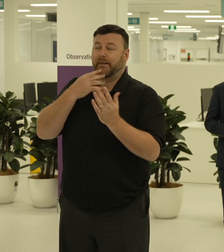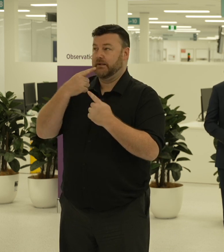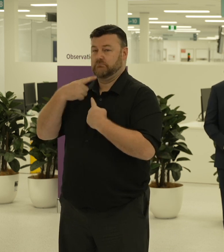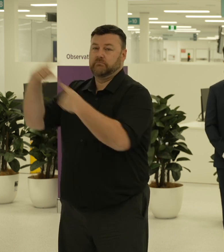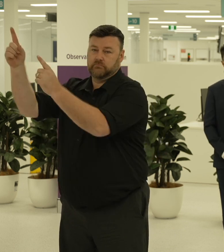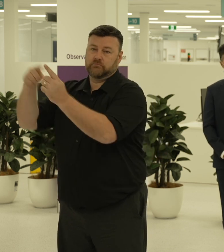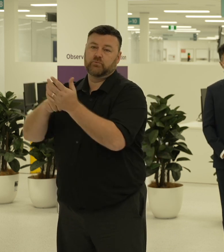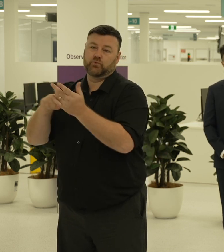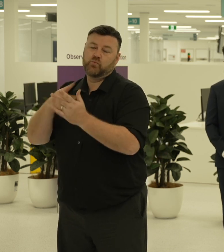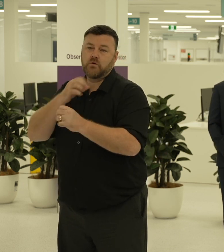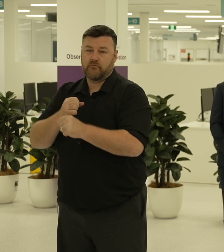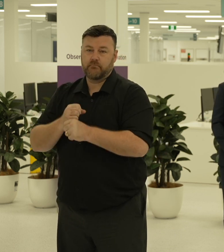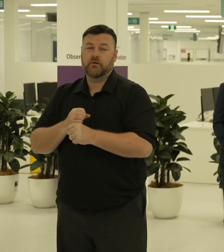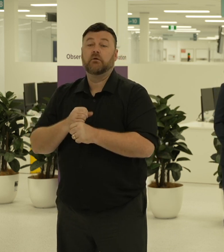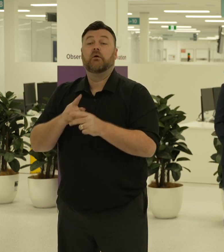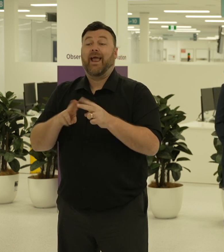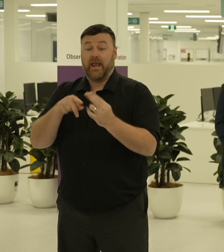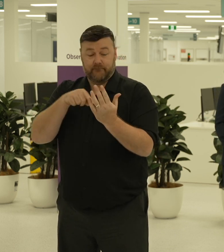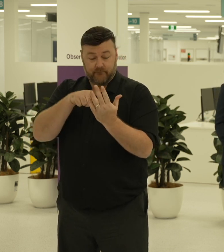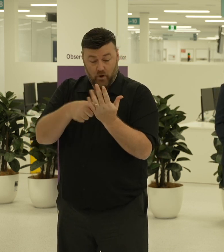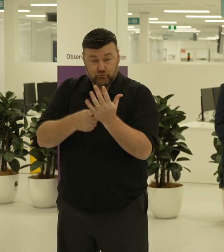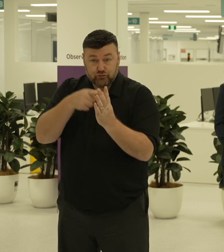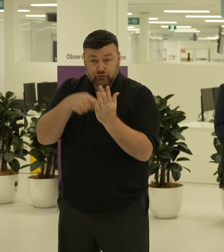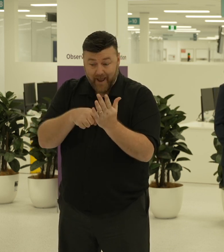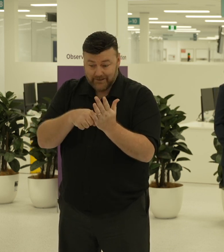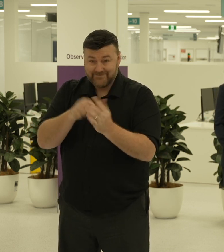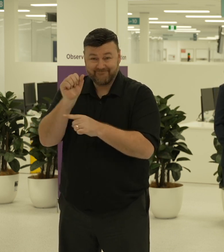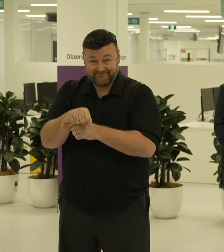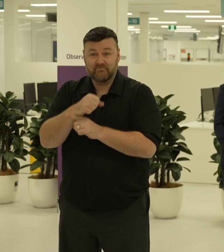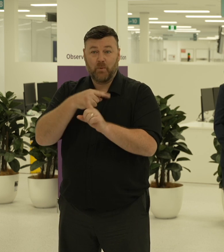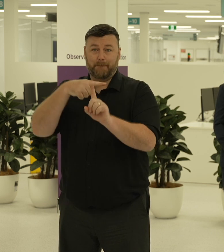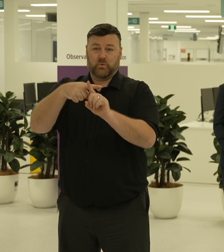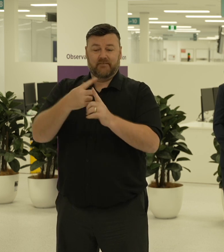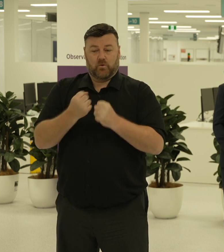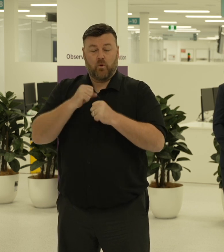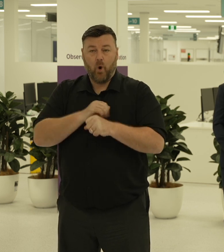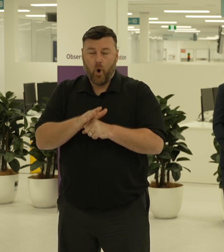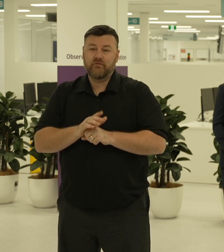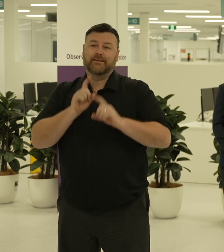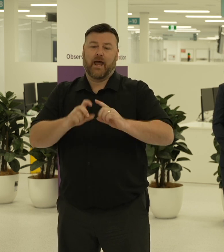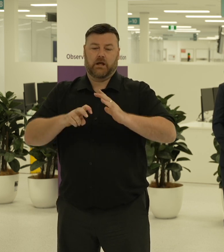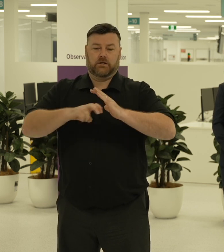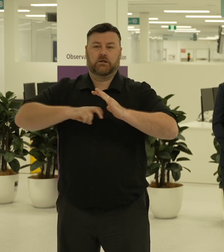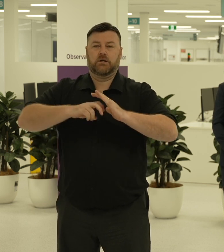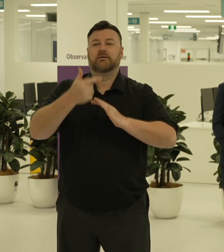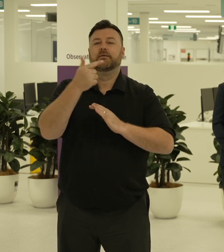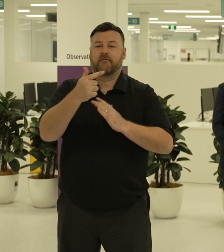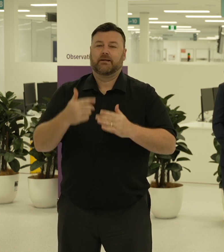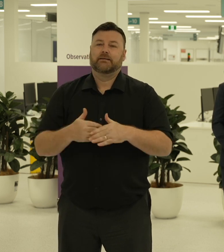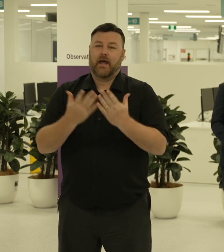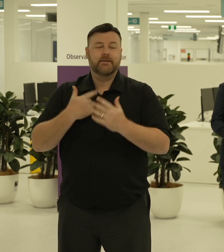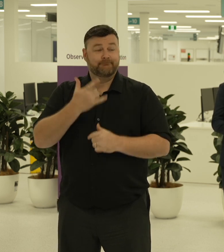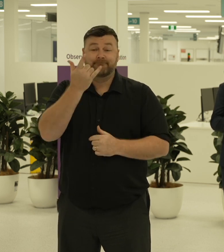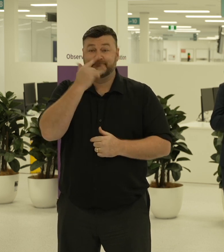isolate for that seven day period. I know that's tough for many people across our state, but the